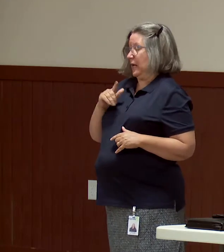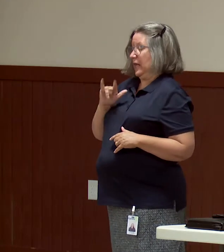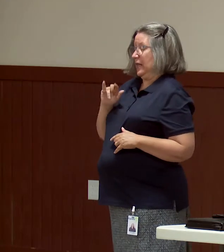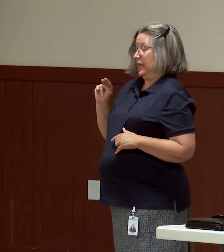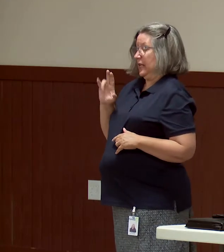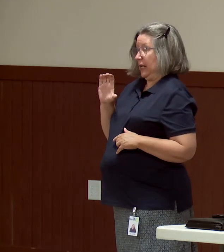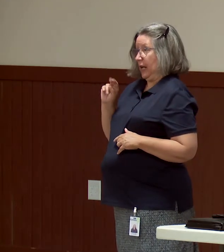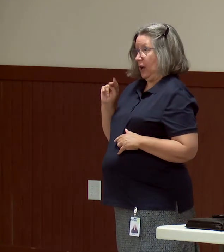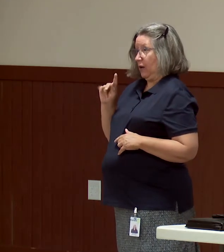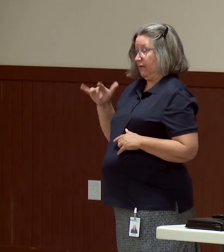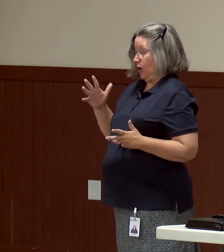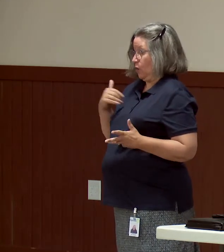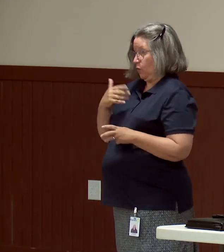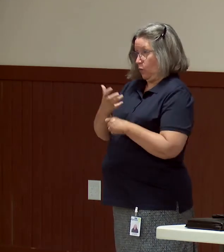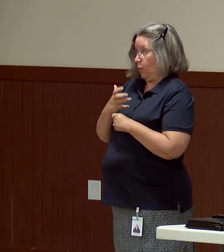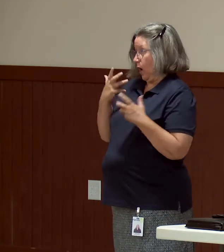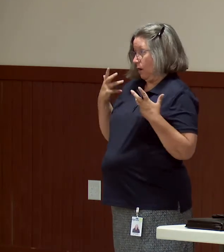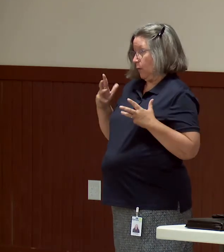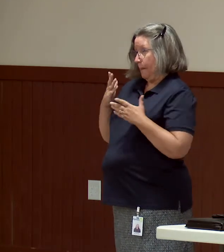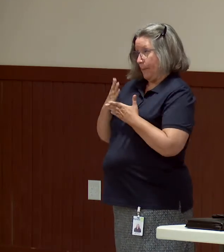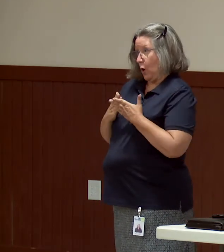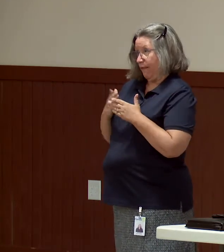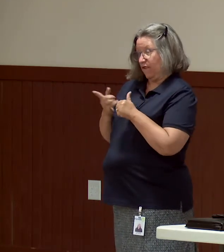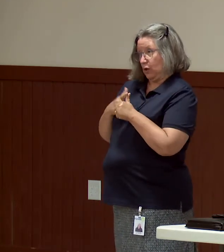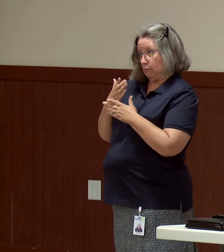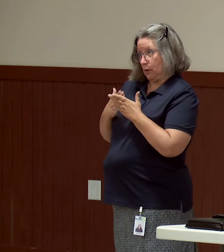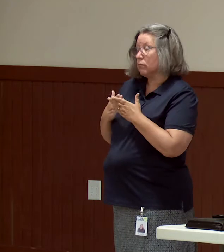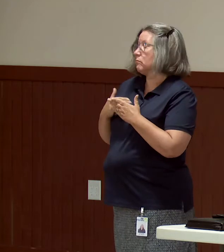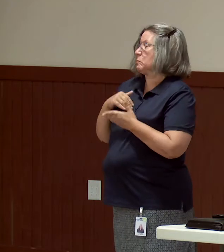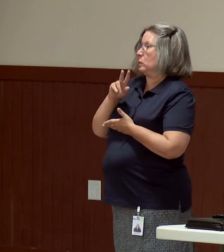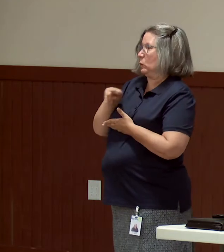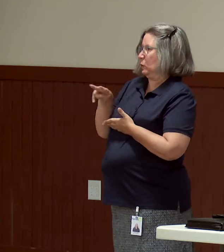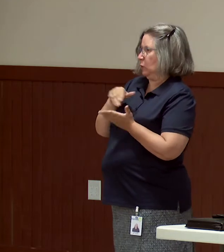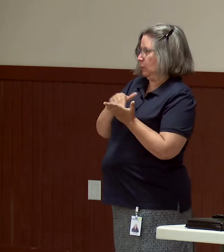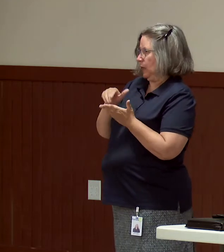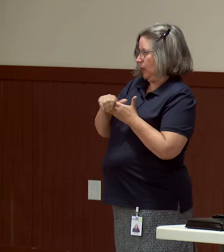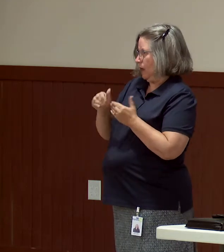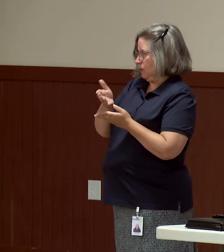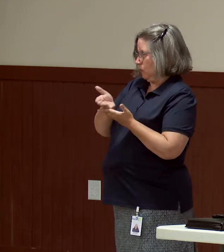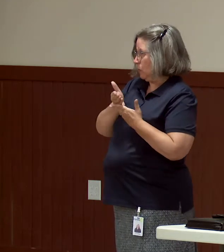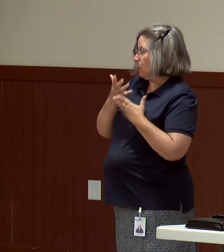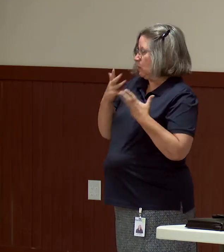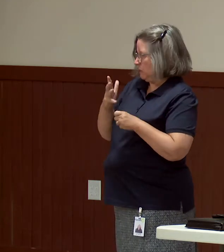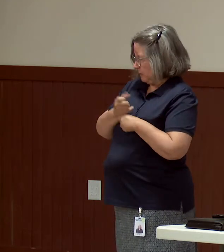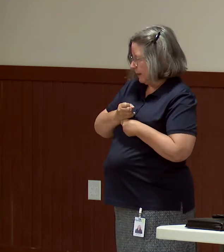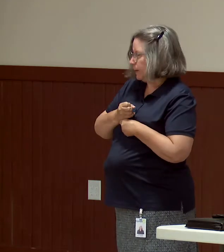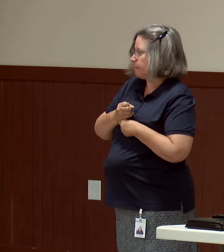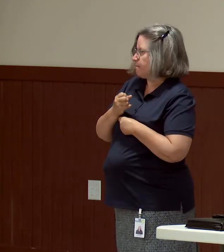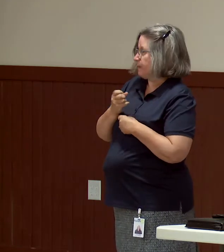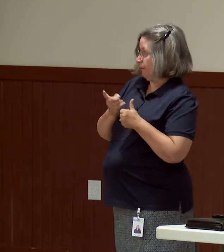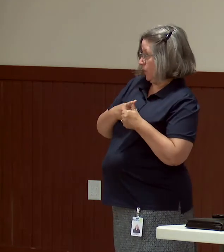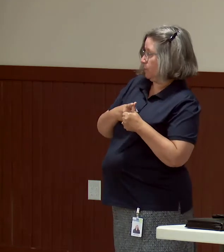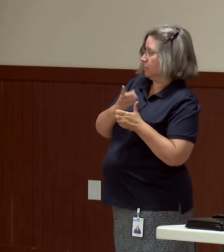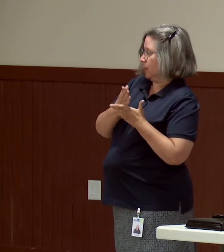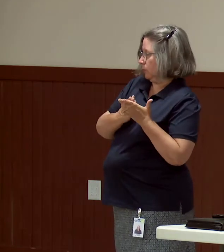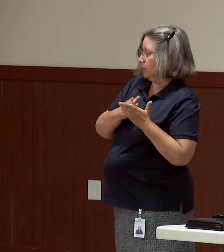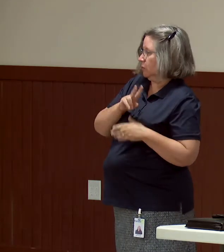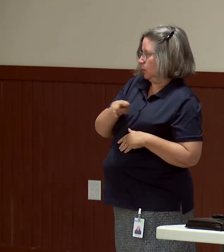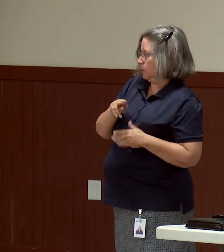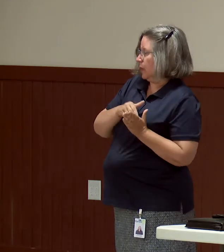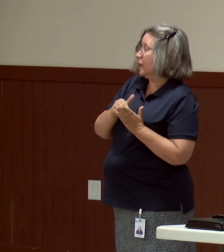first installment, so we've received a $22 million payment from the Treasury, and in about 12 months we'll receive the other